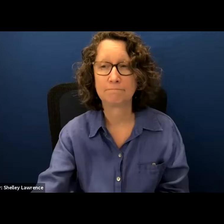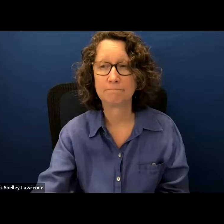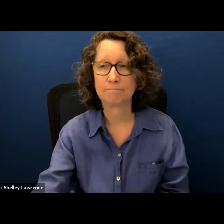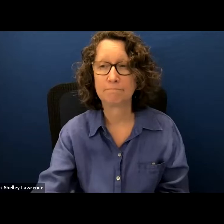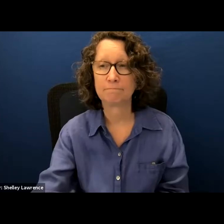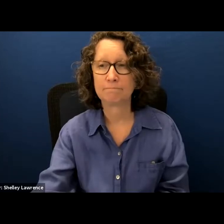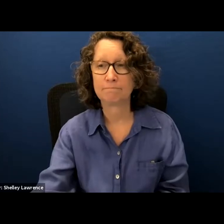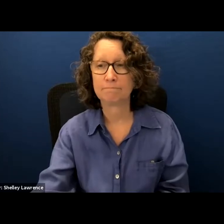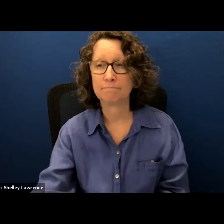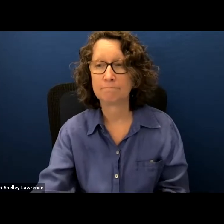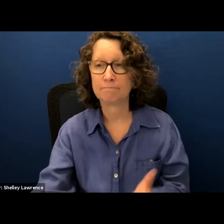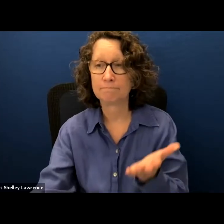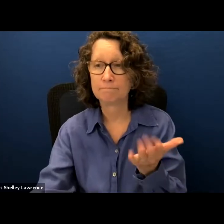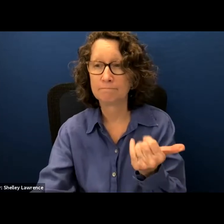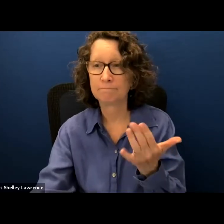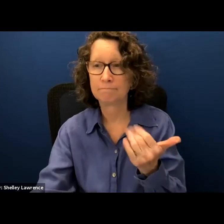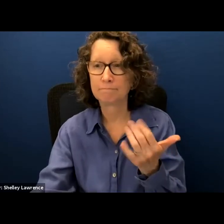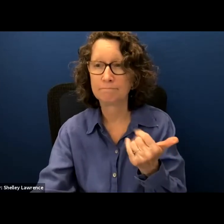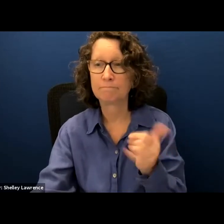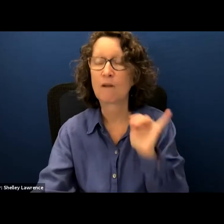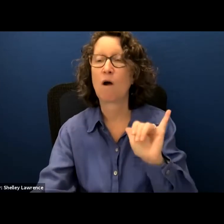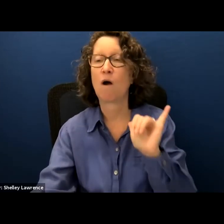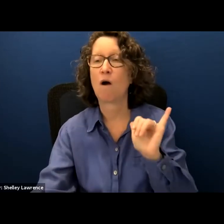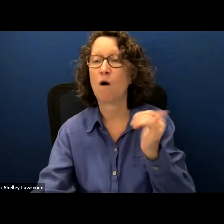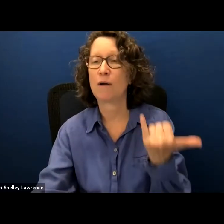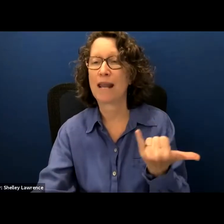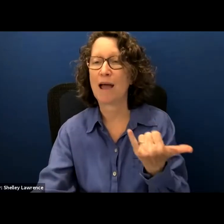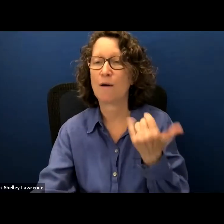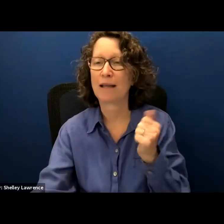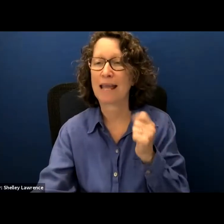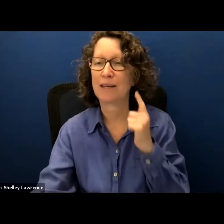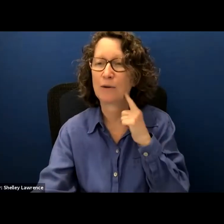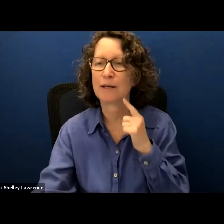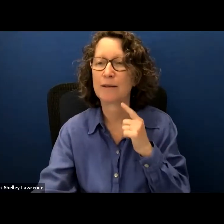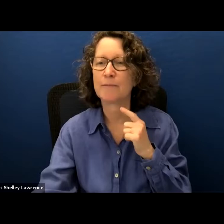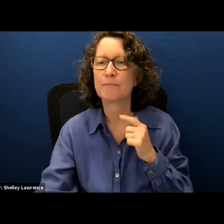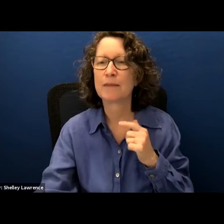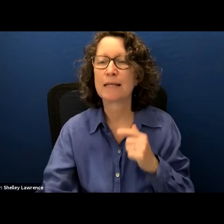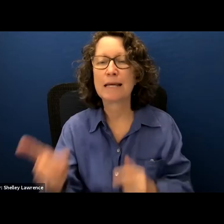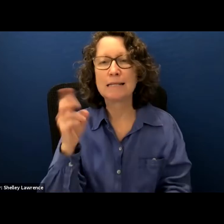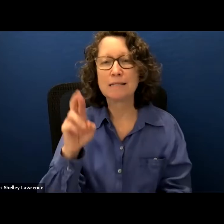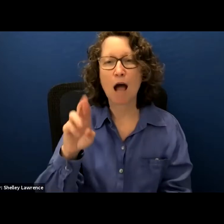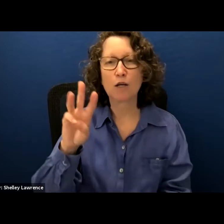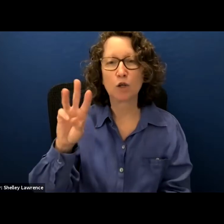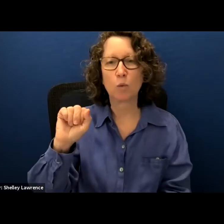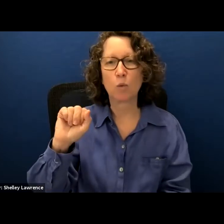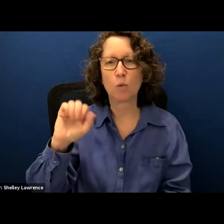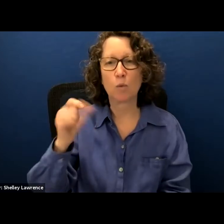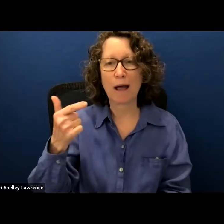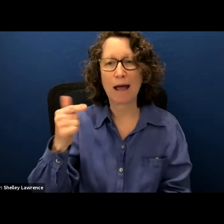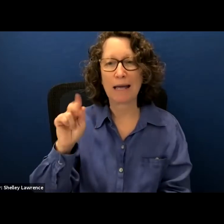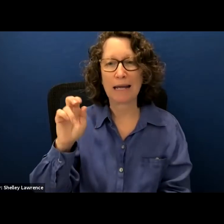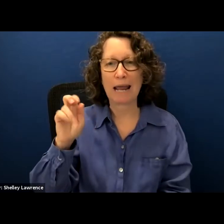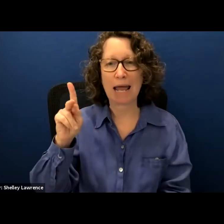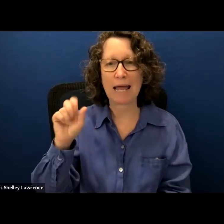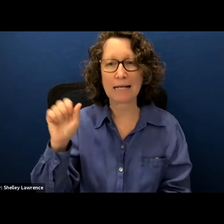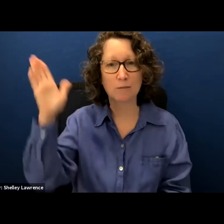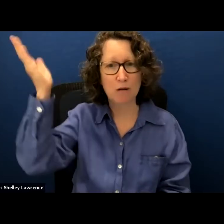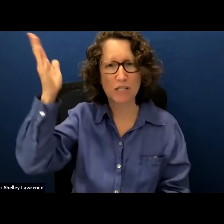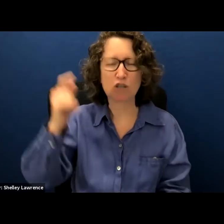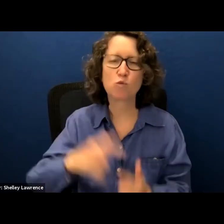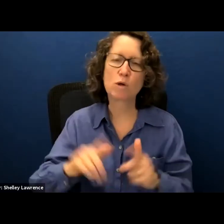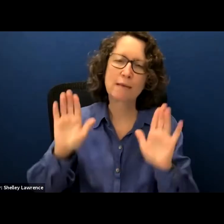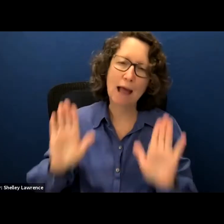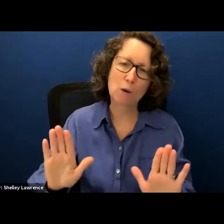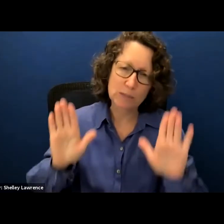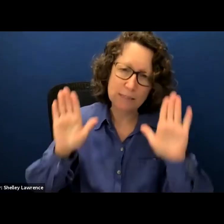Ms. Crawford, can you unmute yourself? Oh, there we go. Thank you. Dr. Wagenknecht's presentation was absolutely